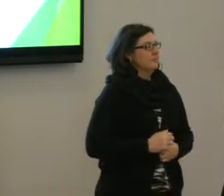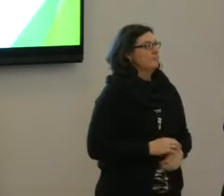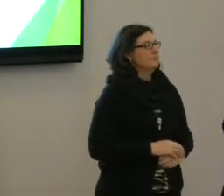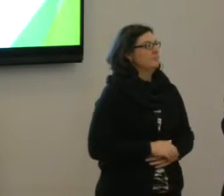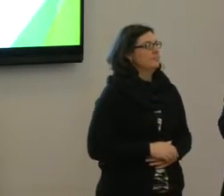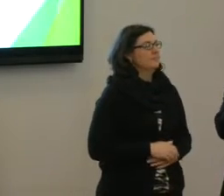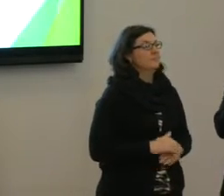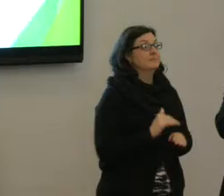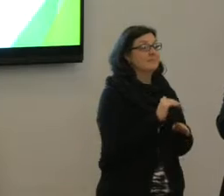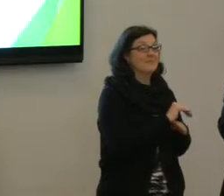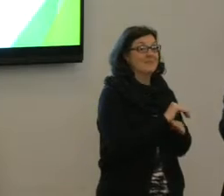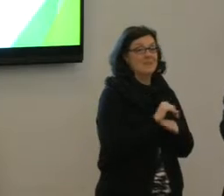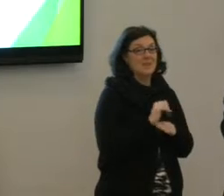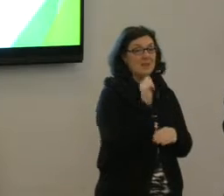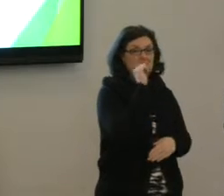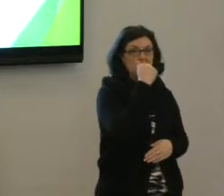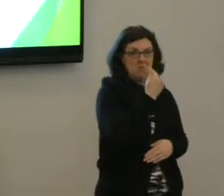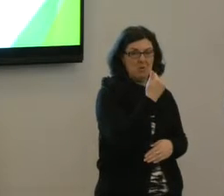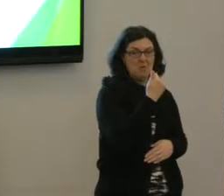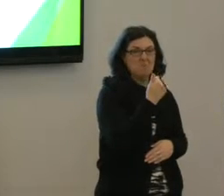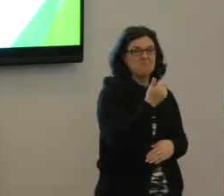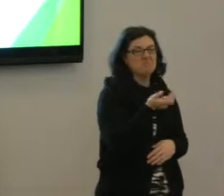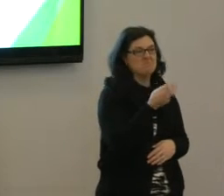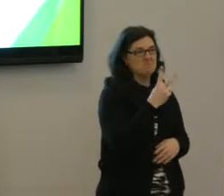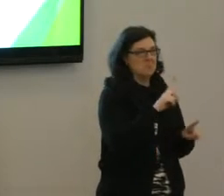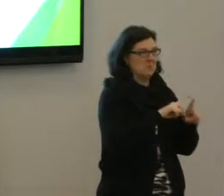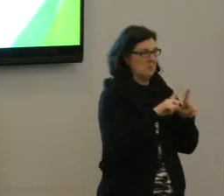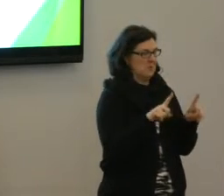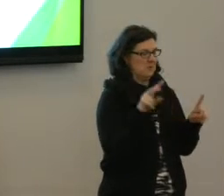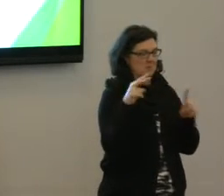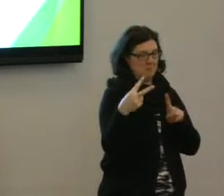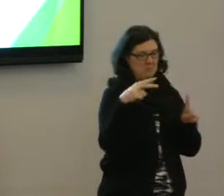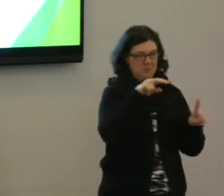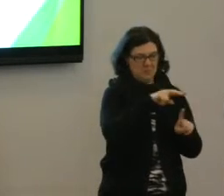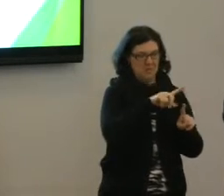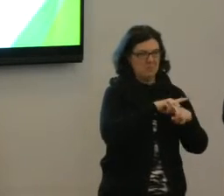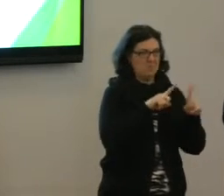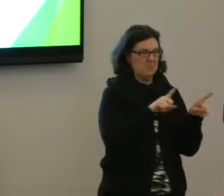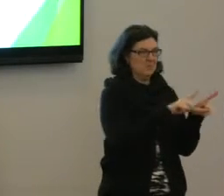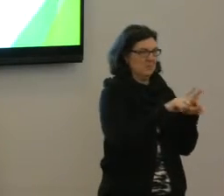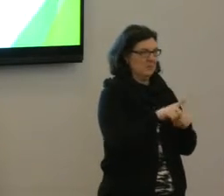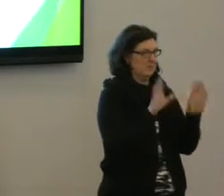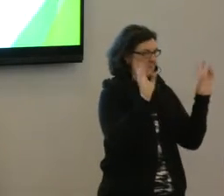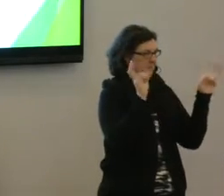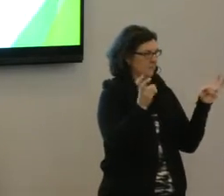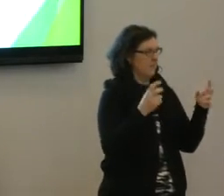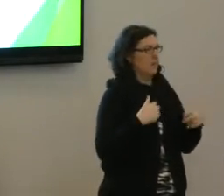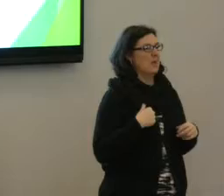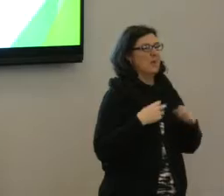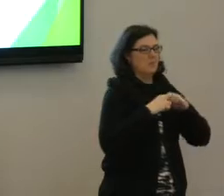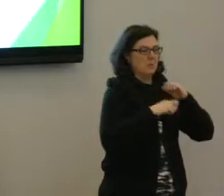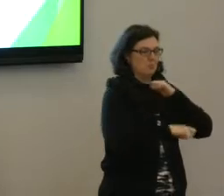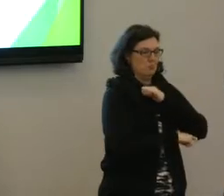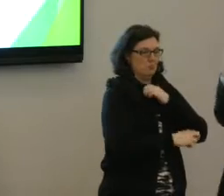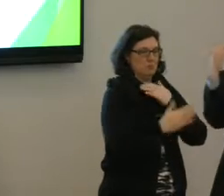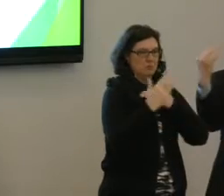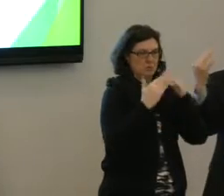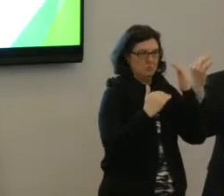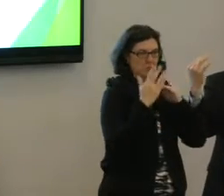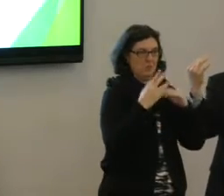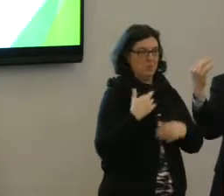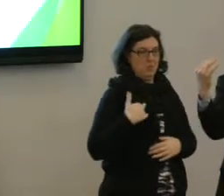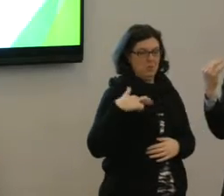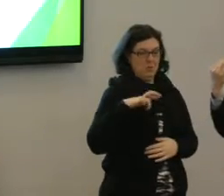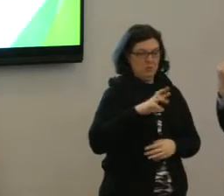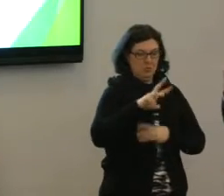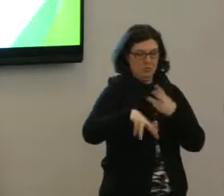two sides of the same coin, in a sense. I've spent most of my life being a bridge builder between the